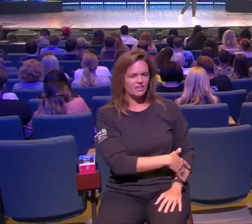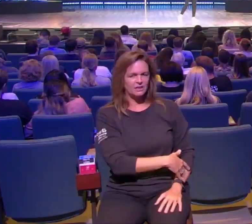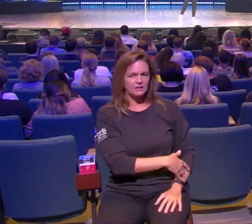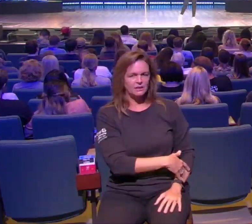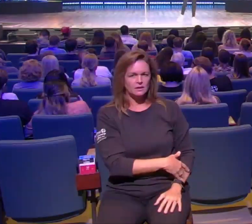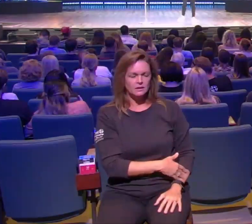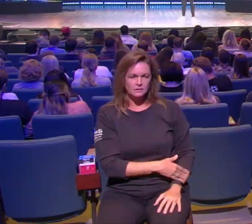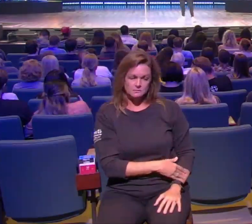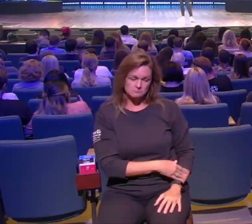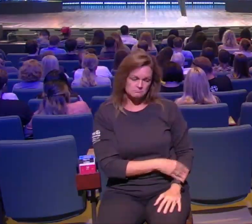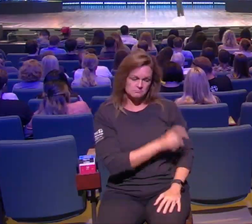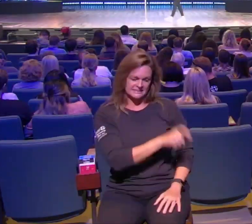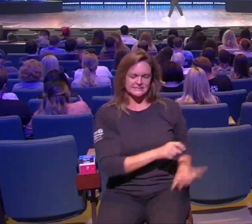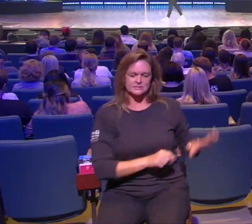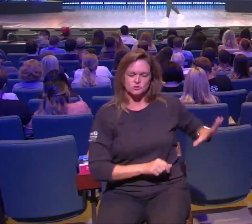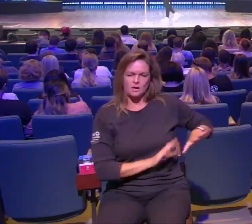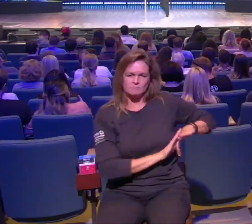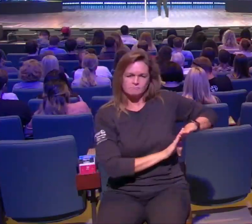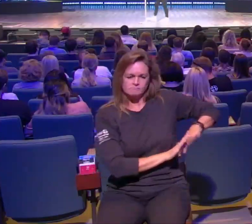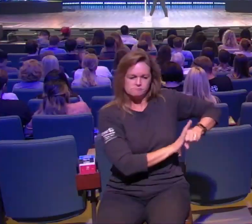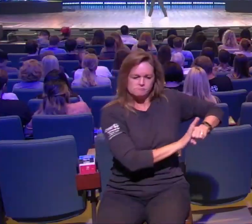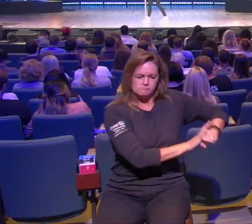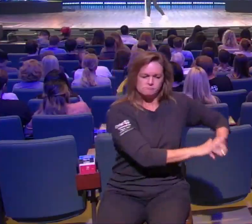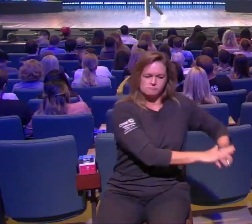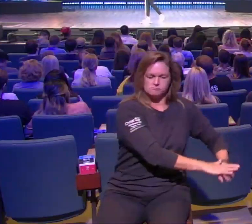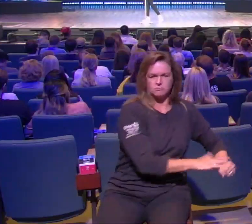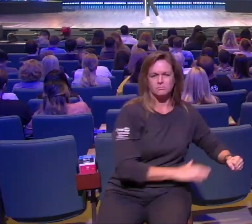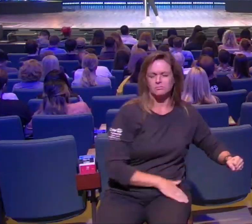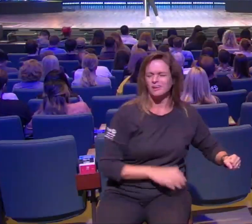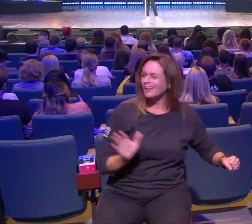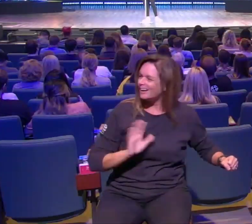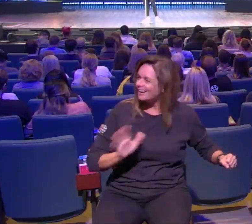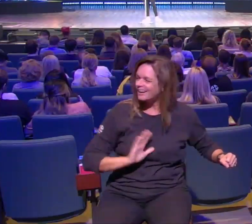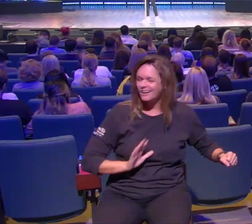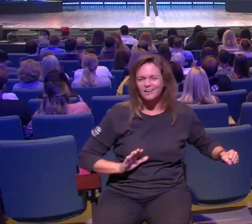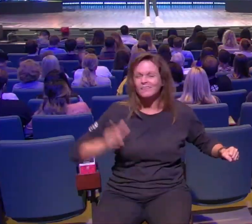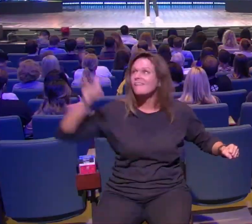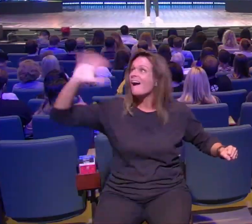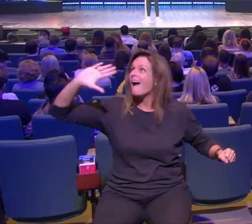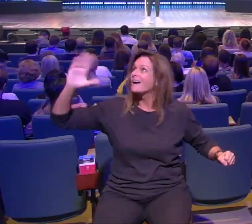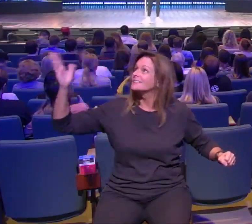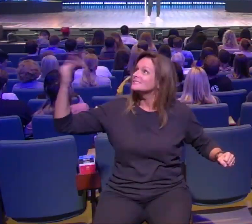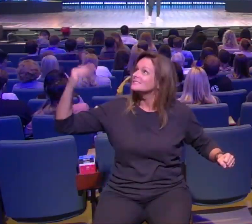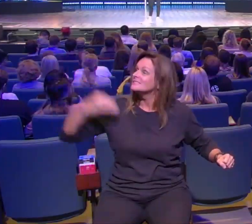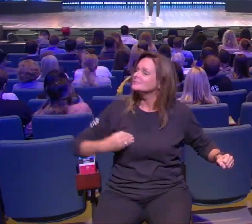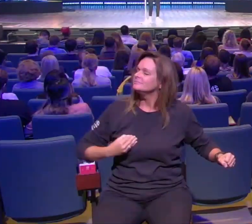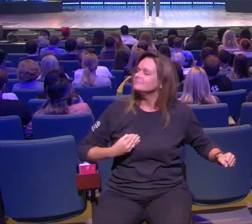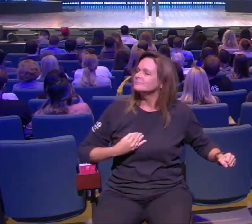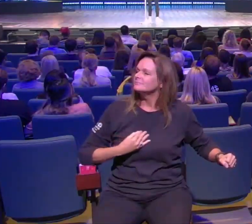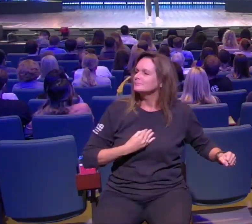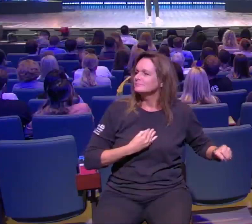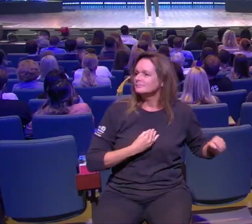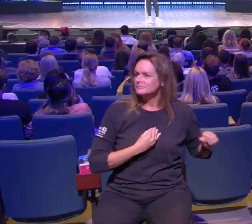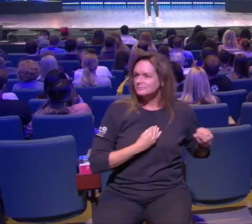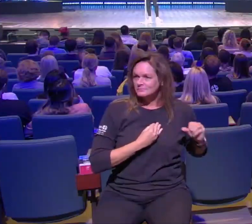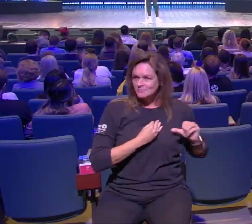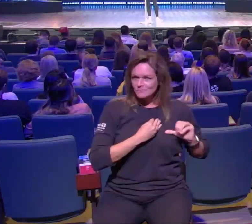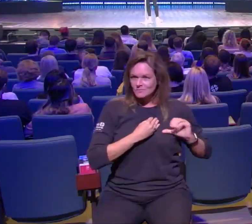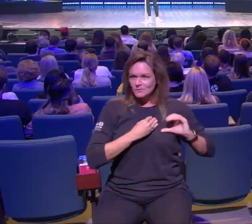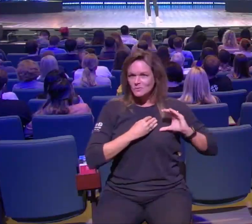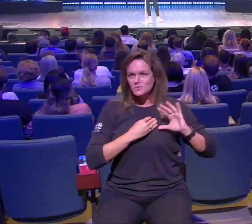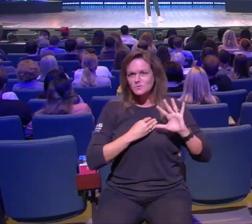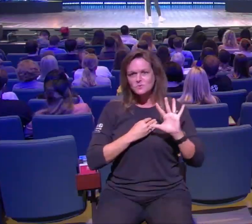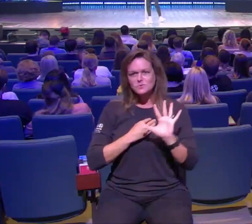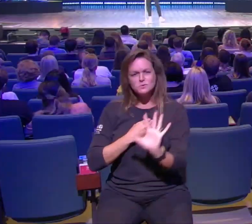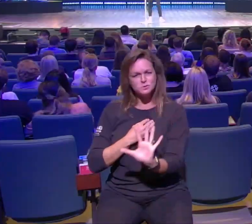to them and into the inheritance that God had for them. See, they actually stepped out of their history and into